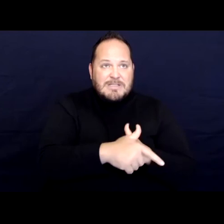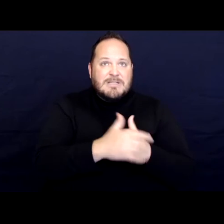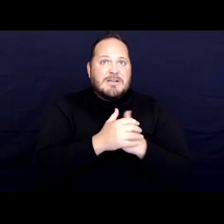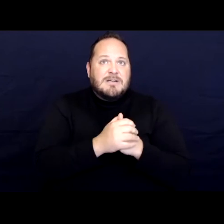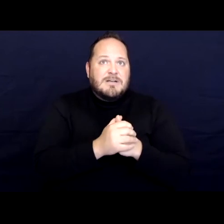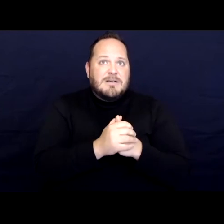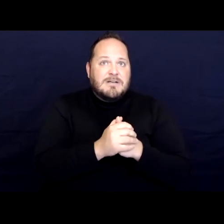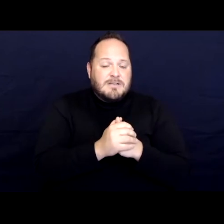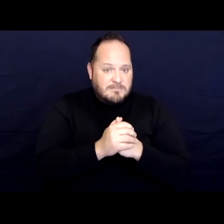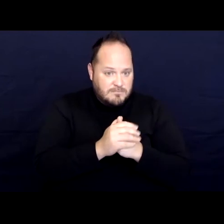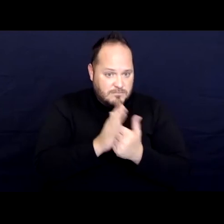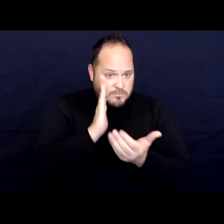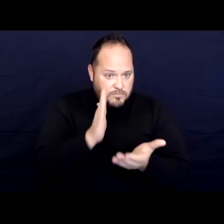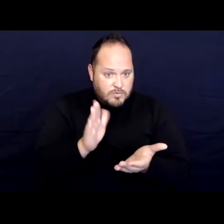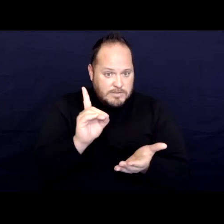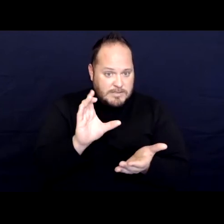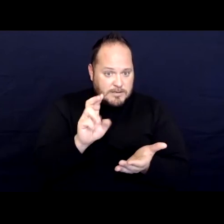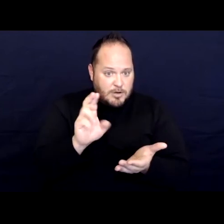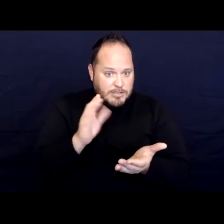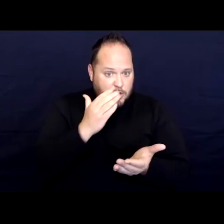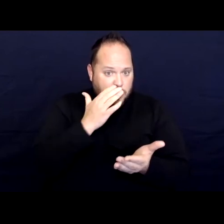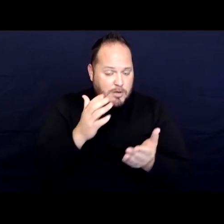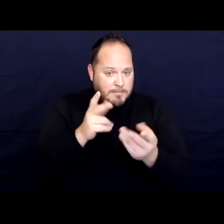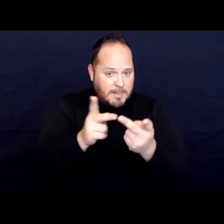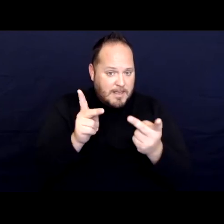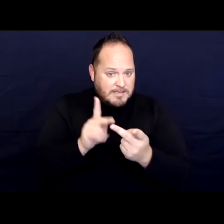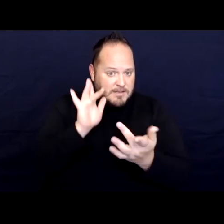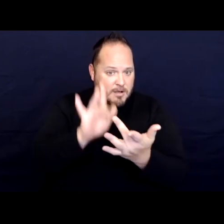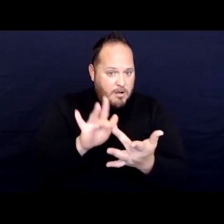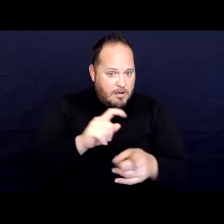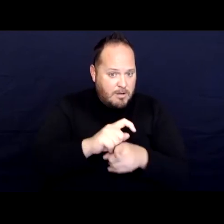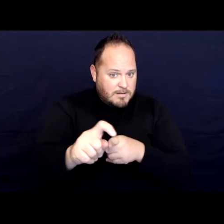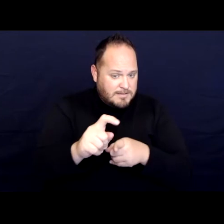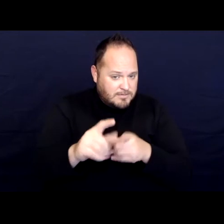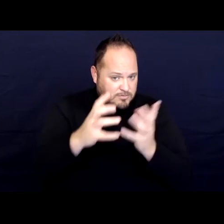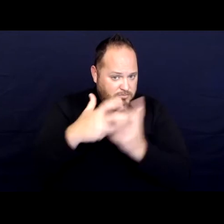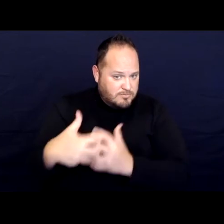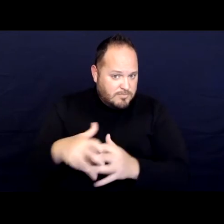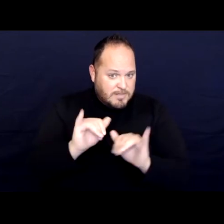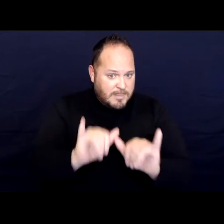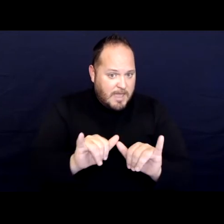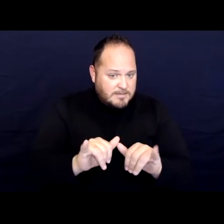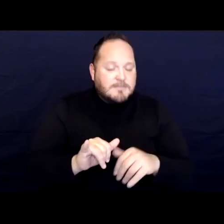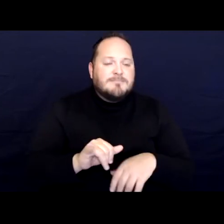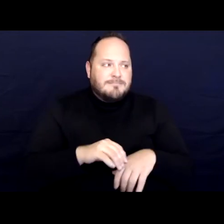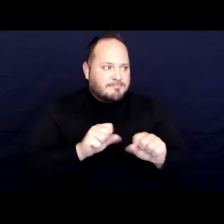Would DCRC be a place to call to find out how to do that? Absolutely. So we've been helping